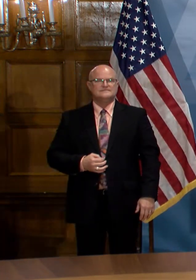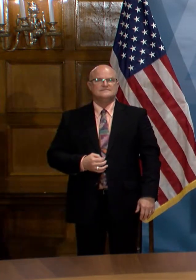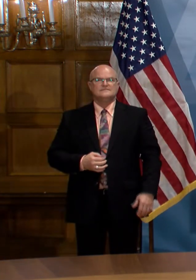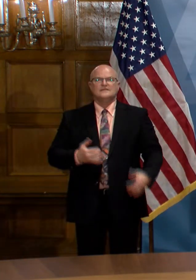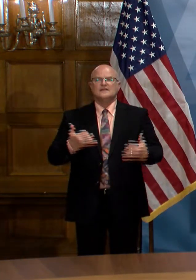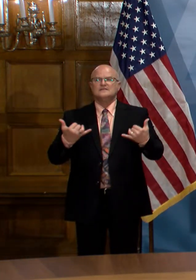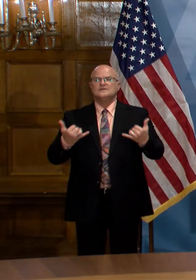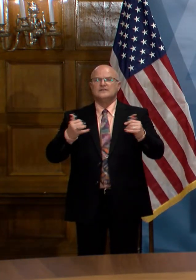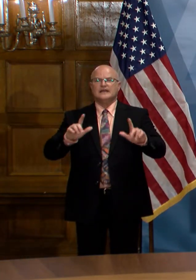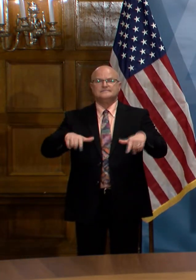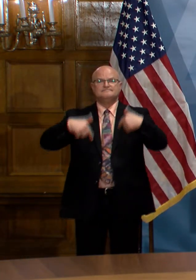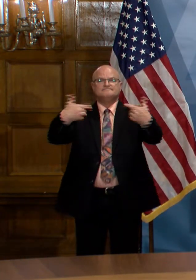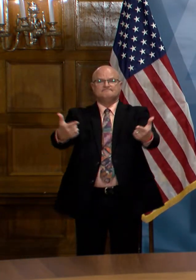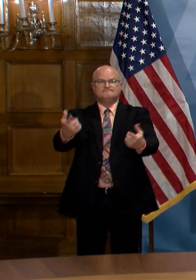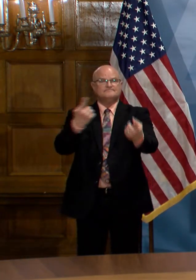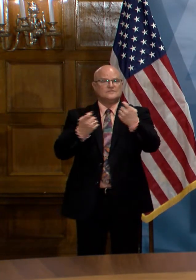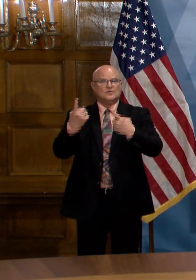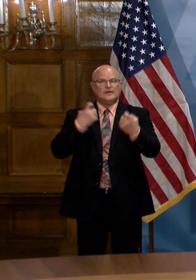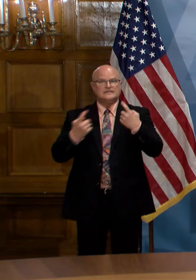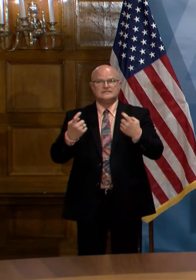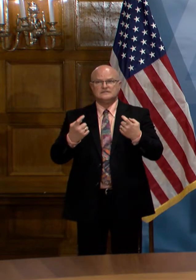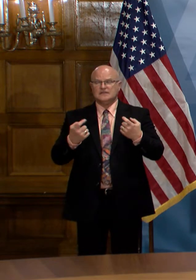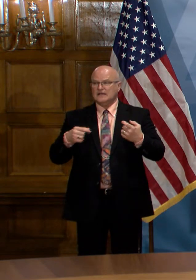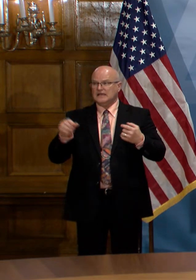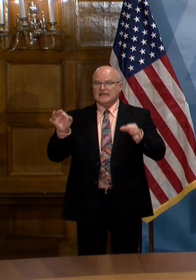With that, we'll turn it over for questions. I remind